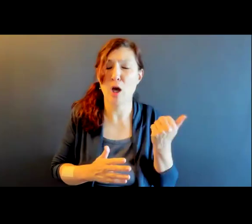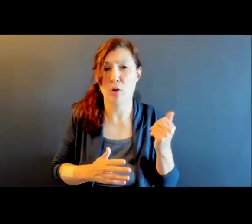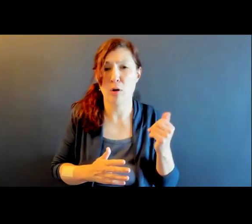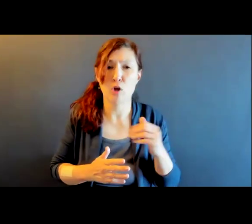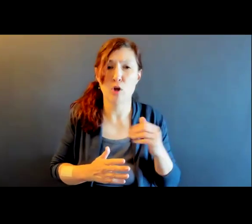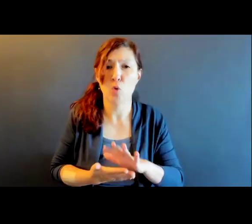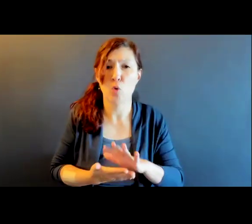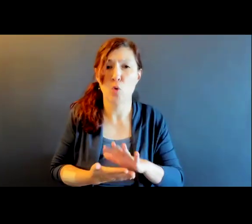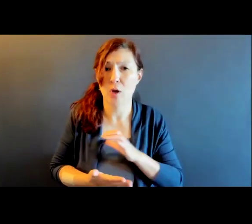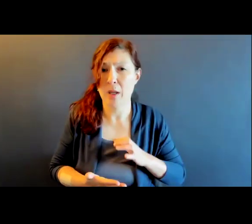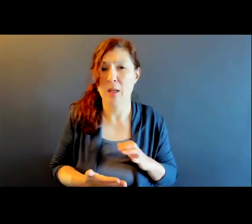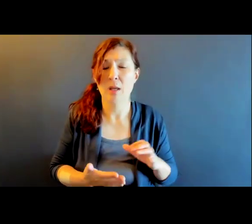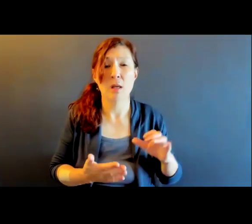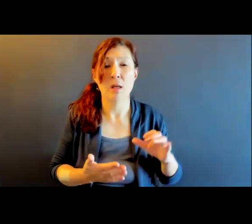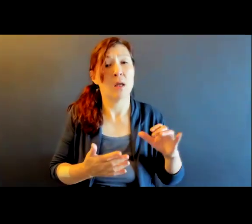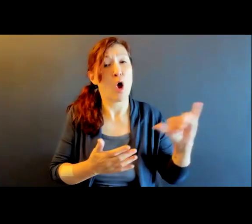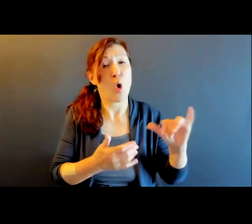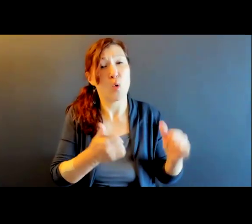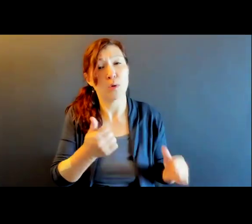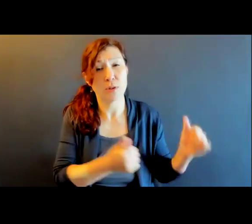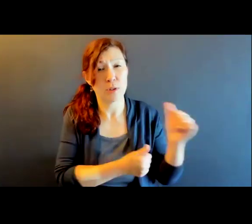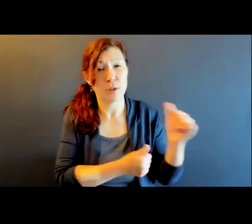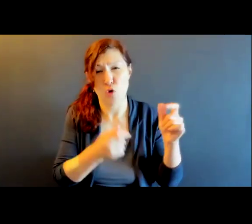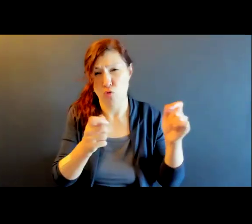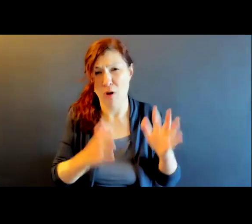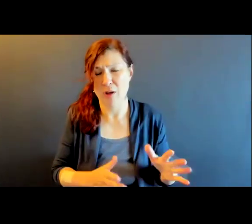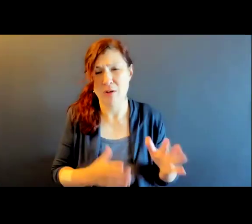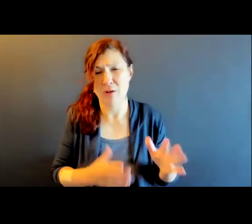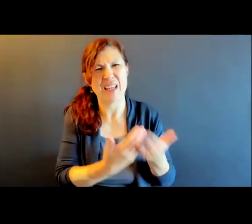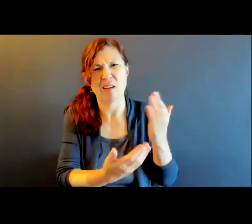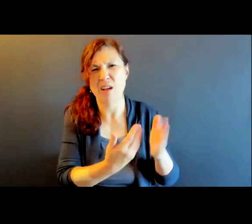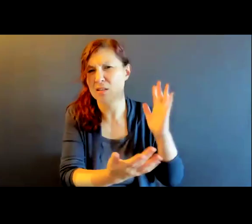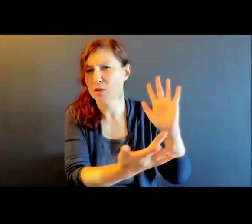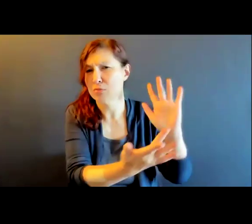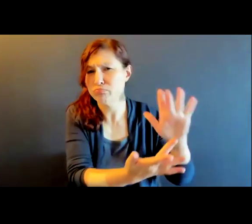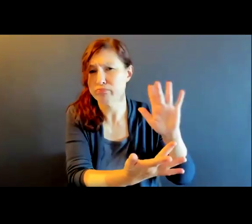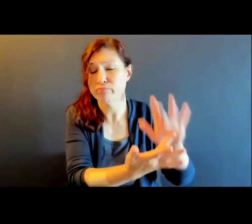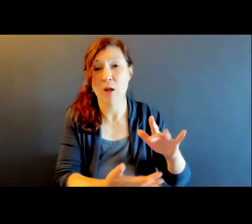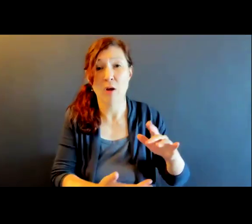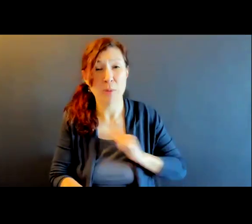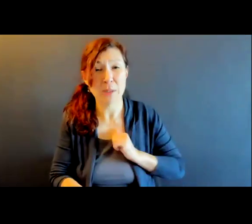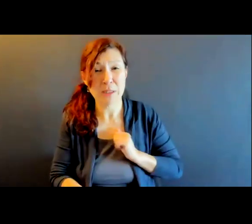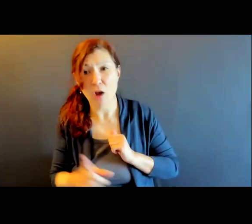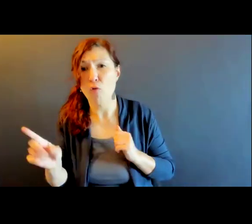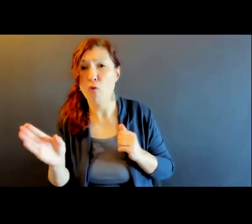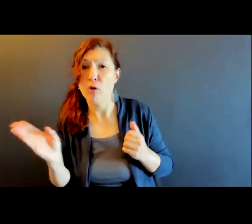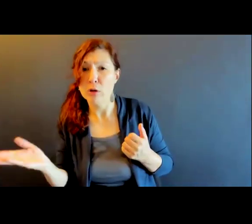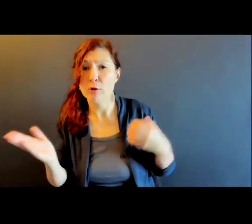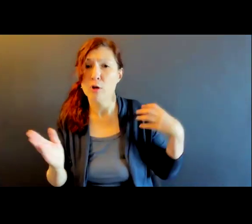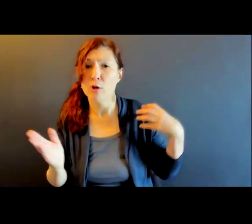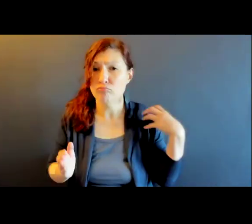director, I know, is always immediately accessible to the chair and to myself and to members for questions